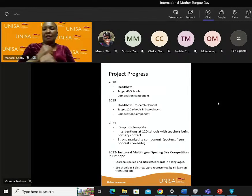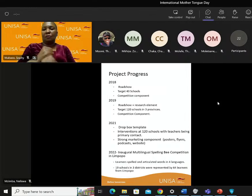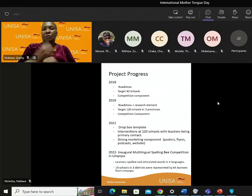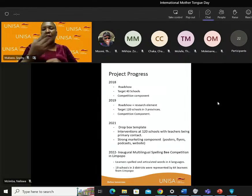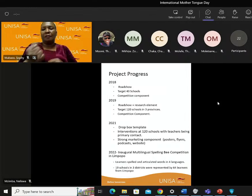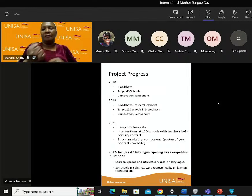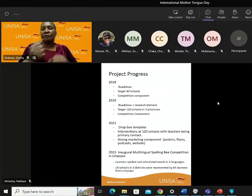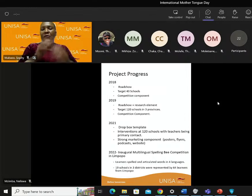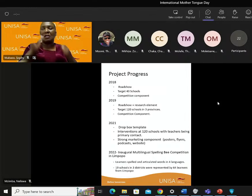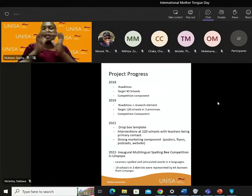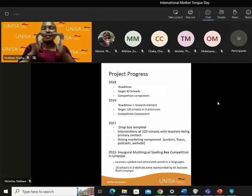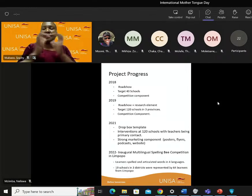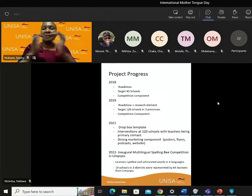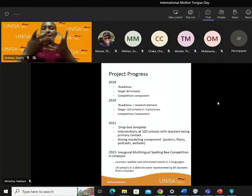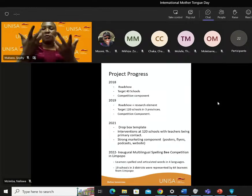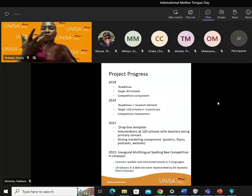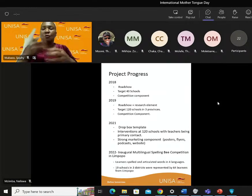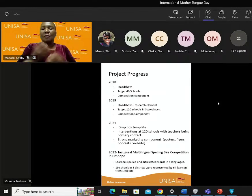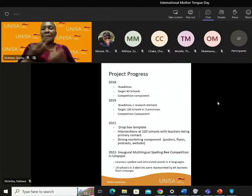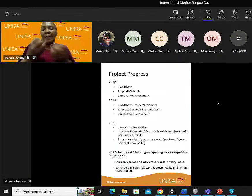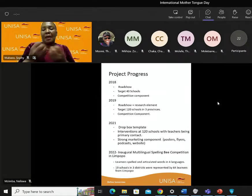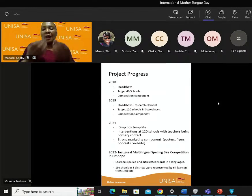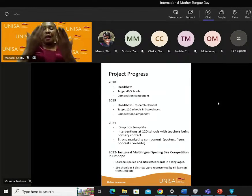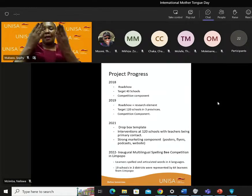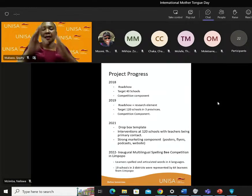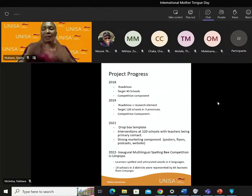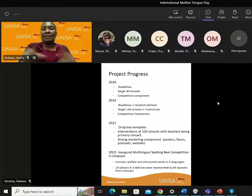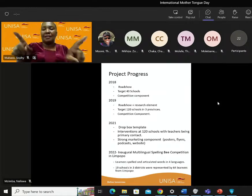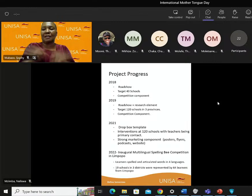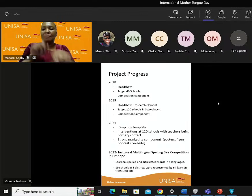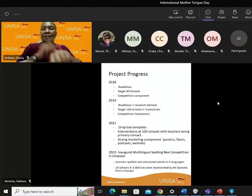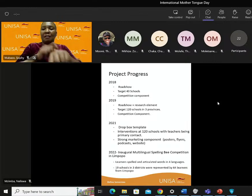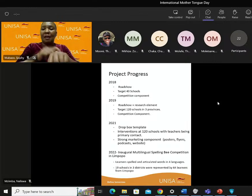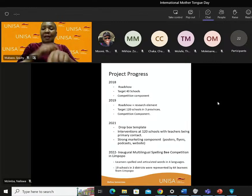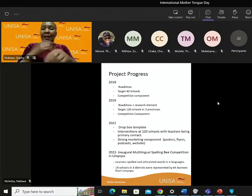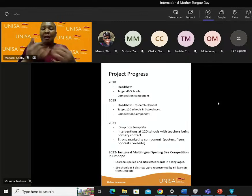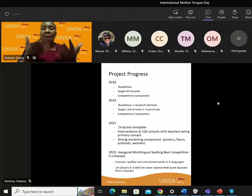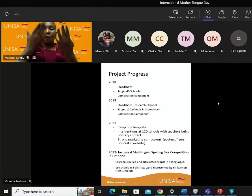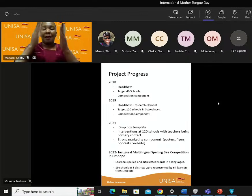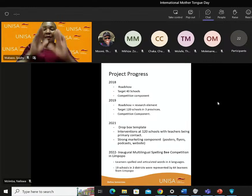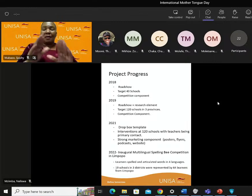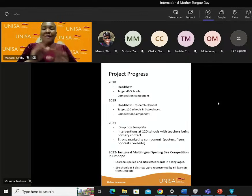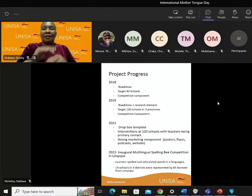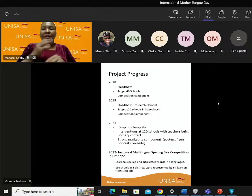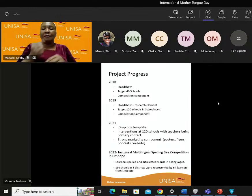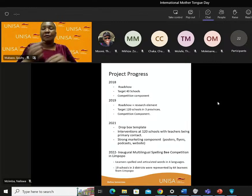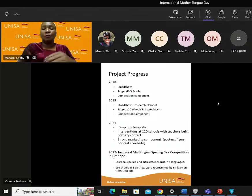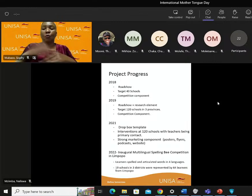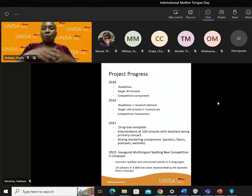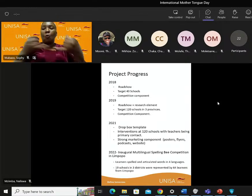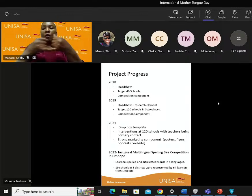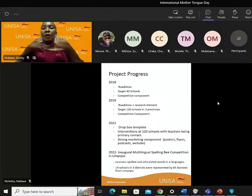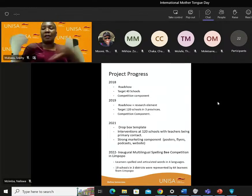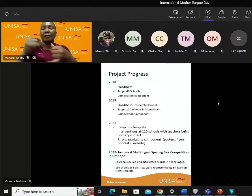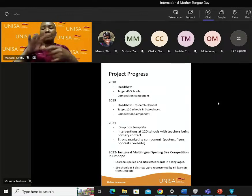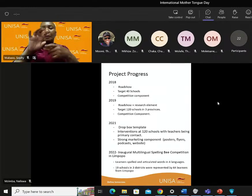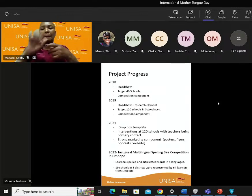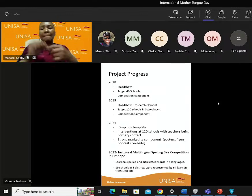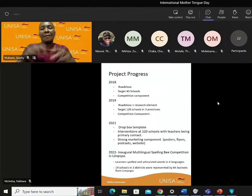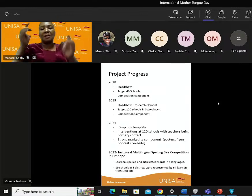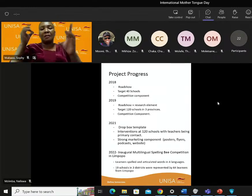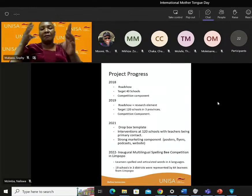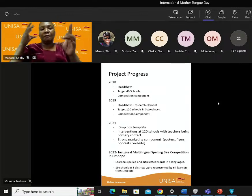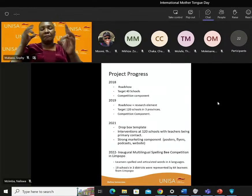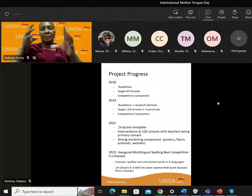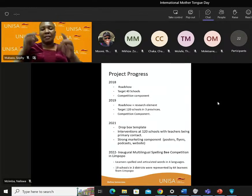contact with many learners at the same time. So our learners know how to go online and go and find data. And